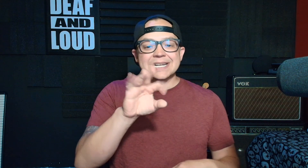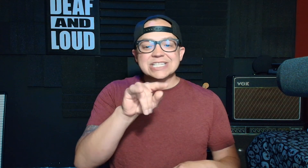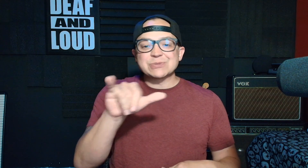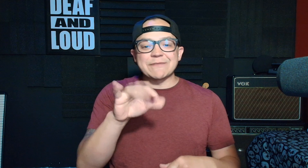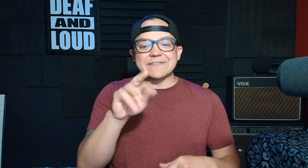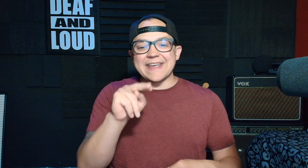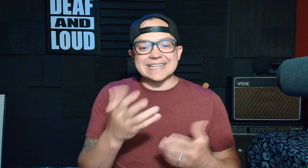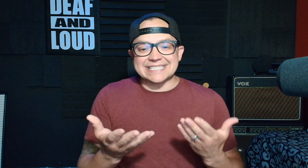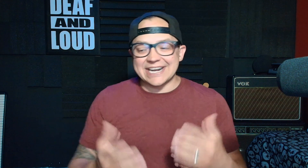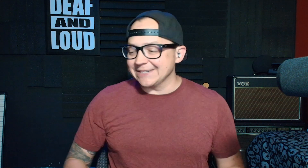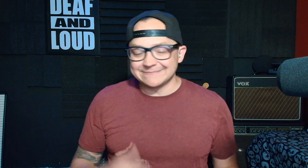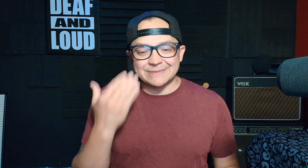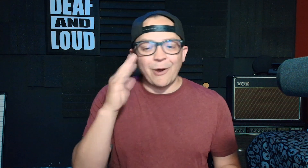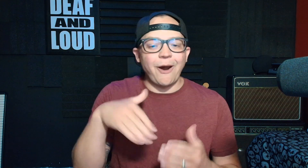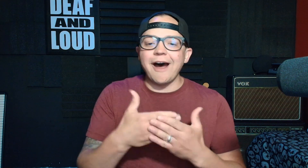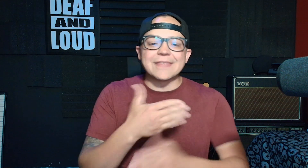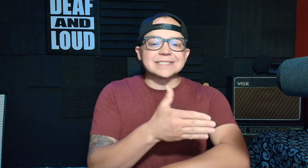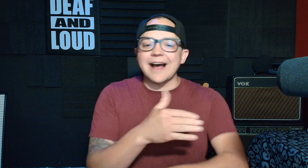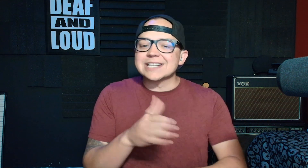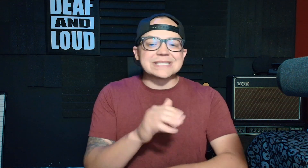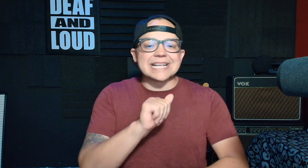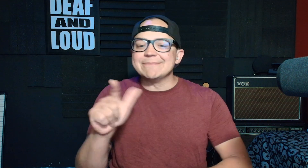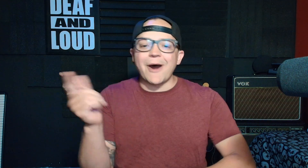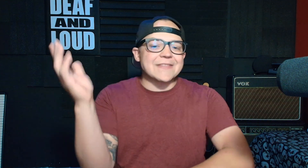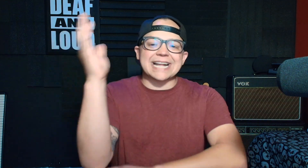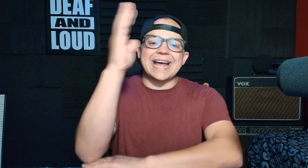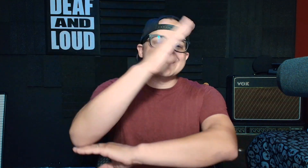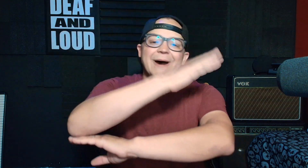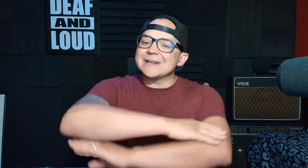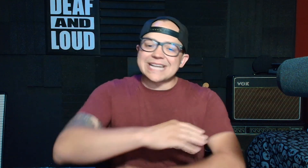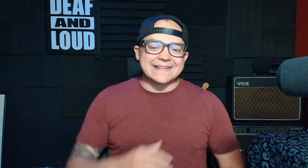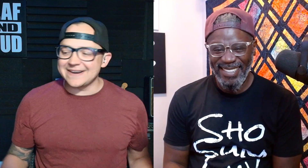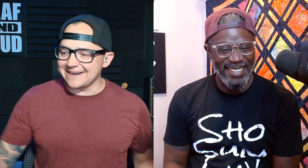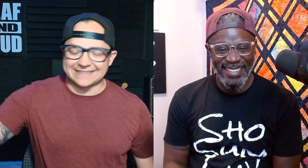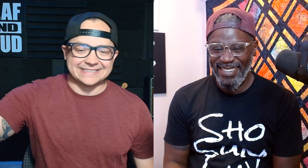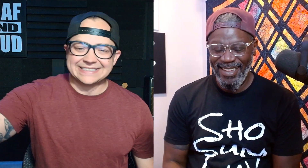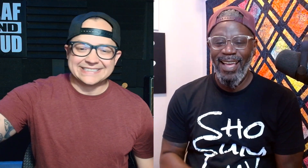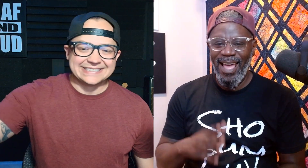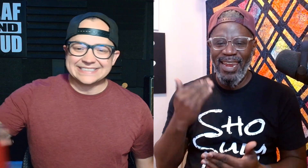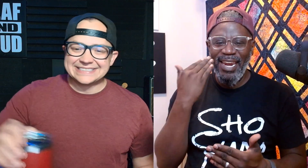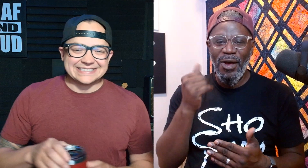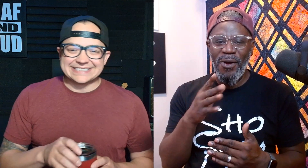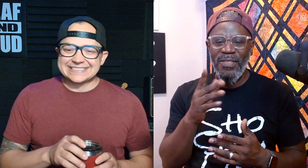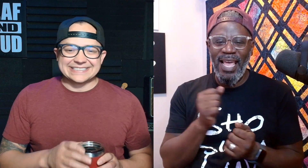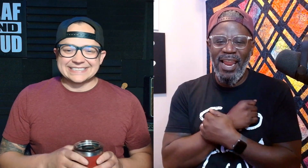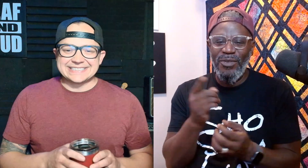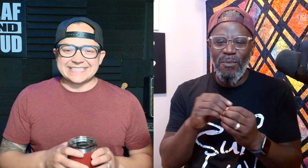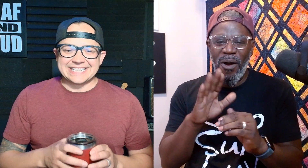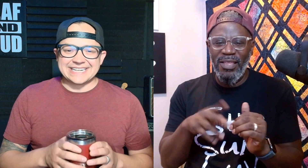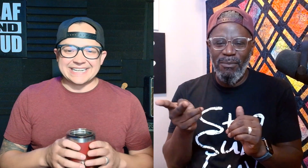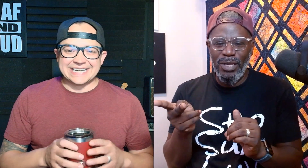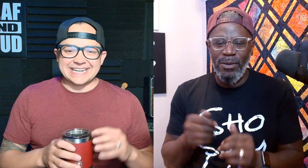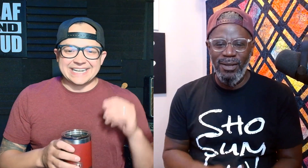big Swiftie fans here. You know, all the songs, you sing them all the time, all day long. And they know they love